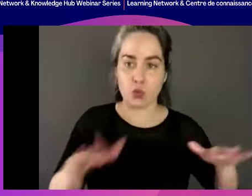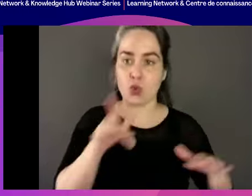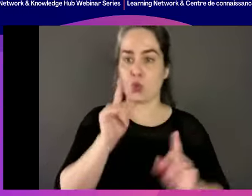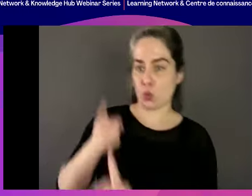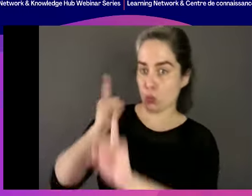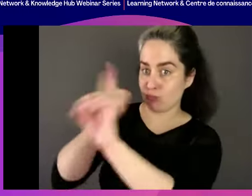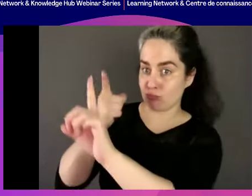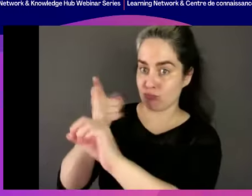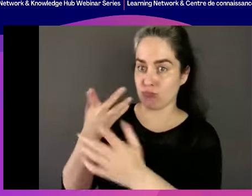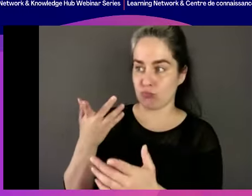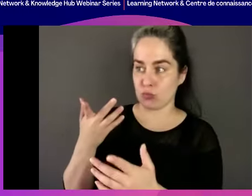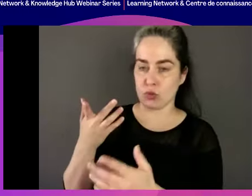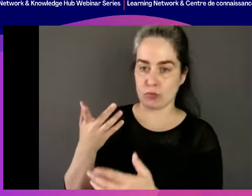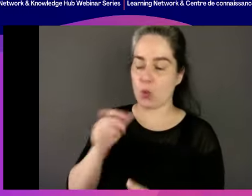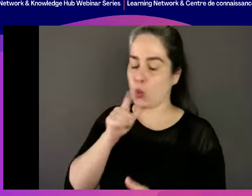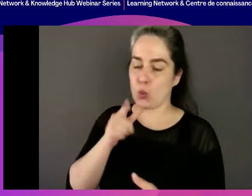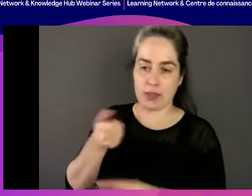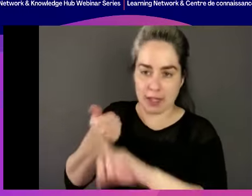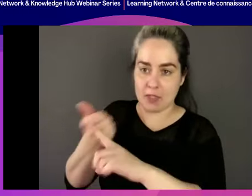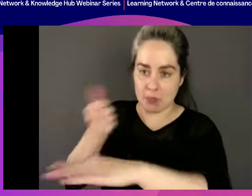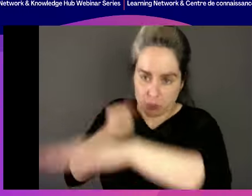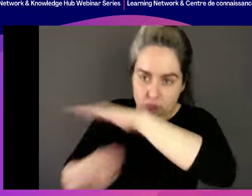residential school.